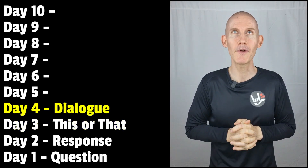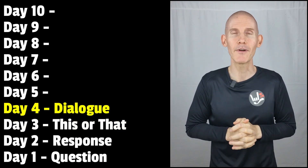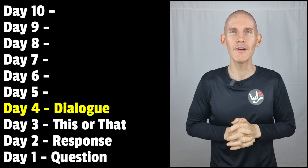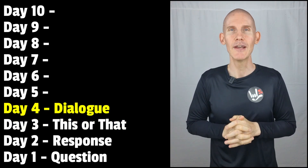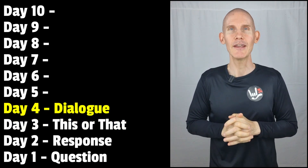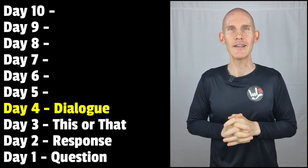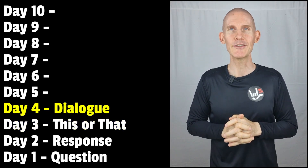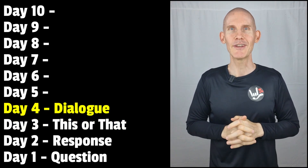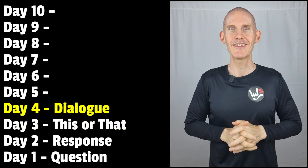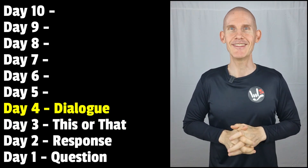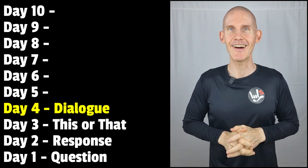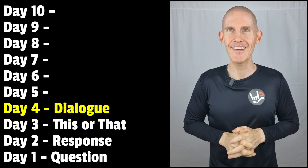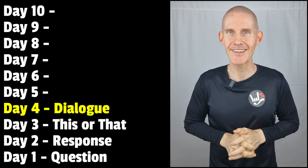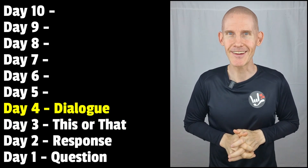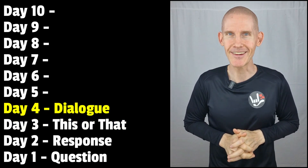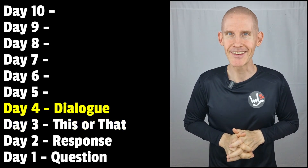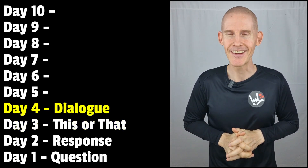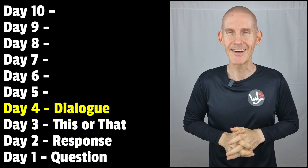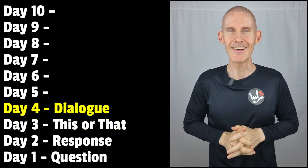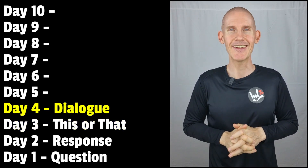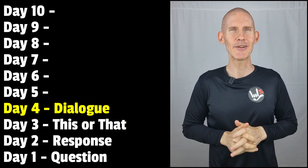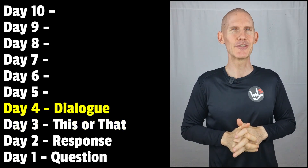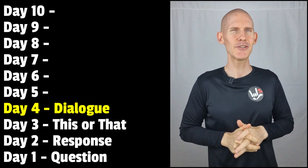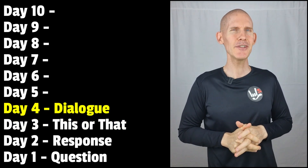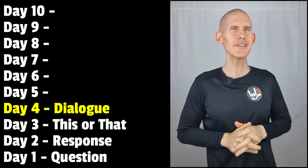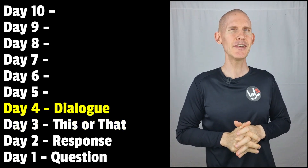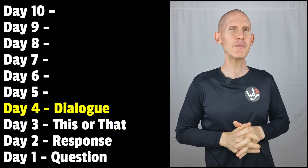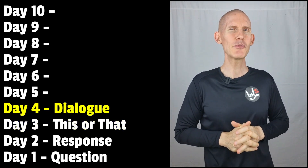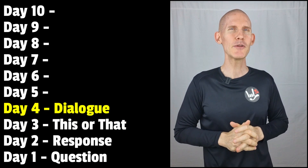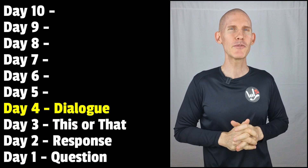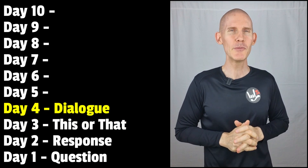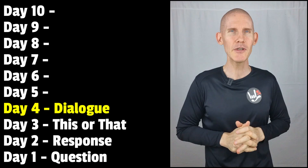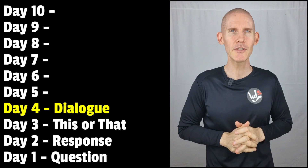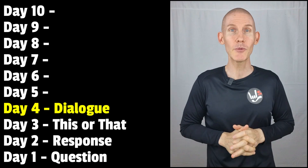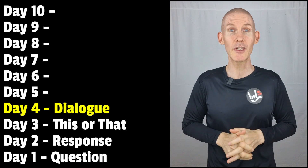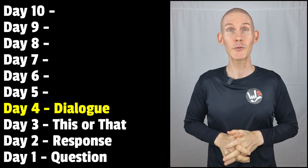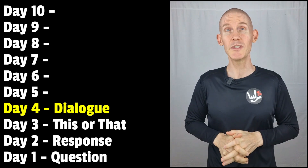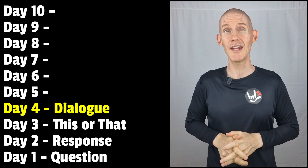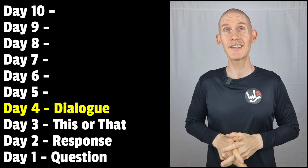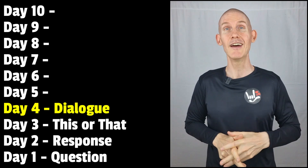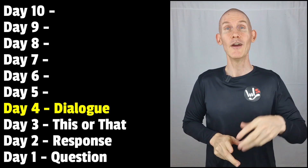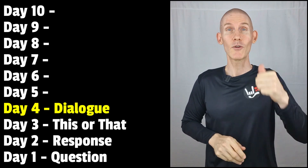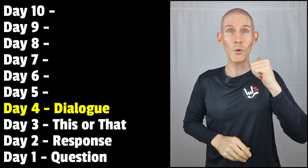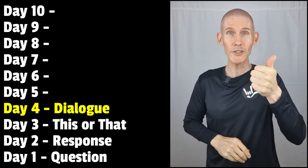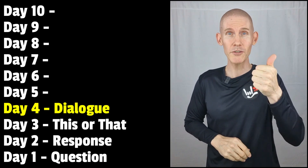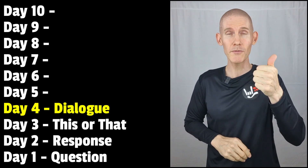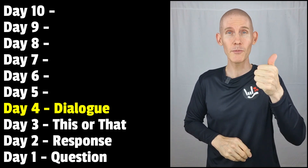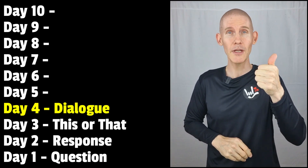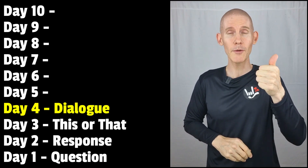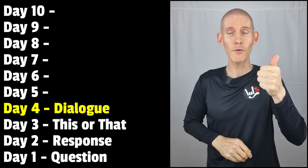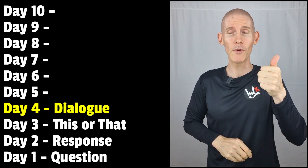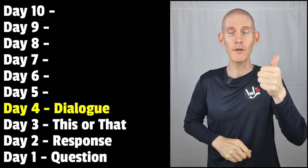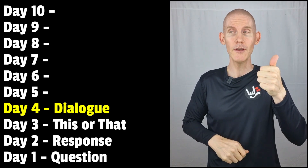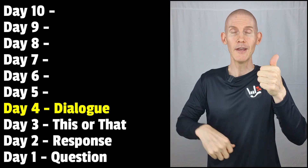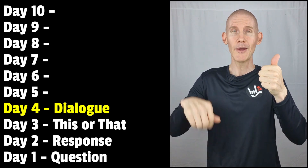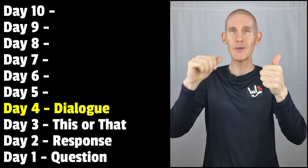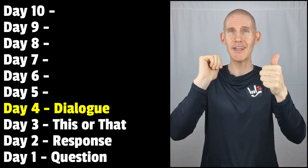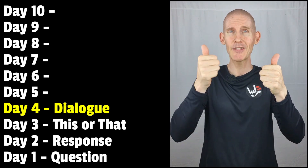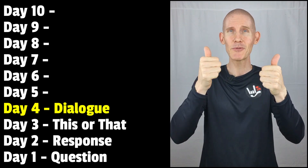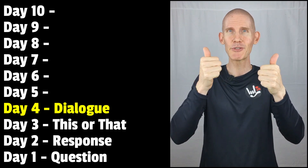four is the dialogue. All right, now it should seem pretty familiar because we take the question from day number one and we take the